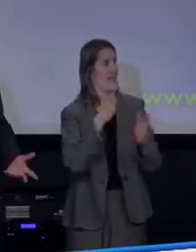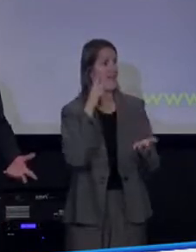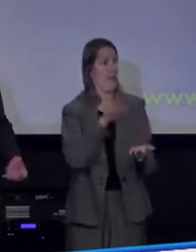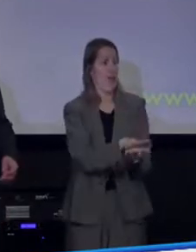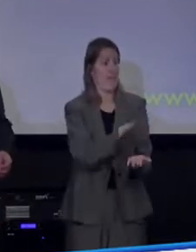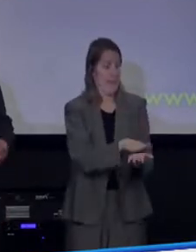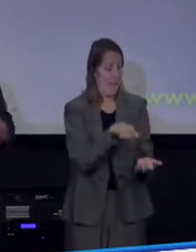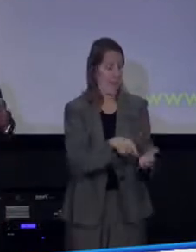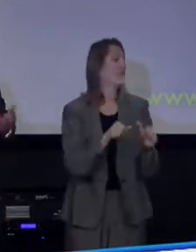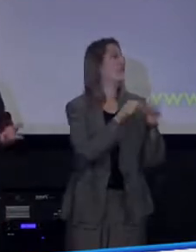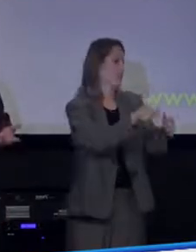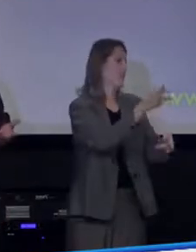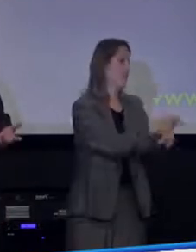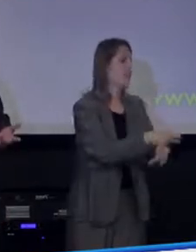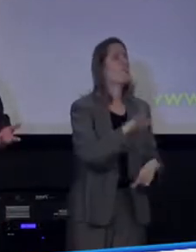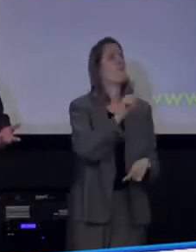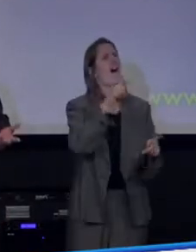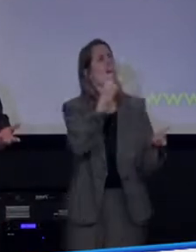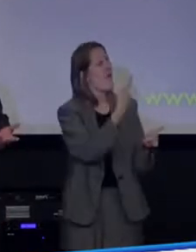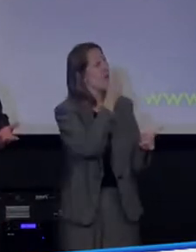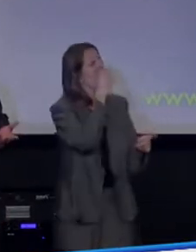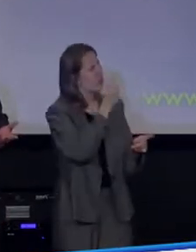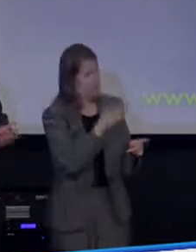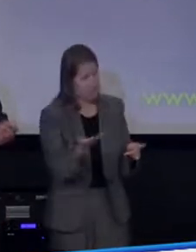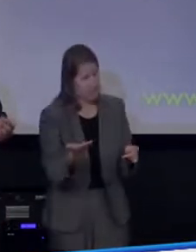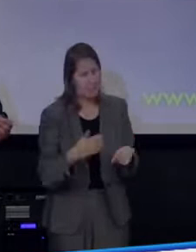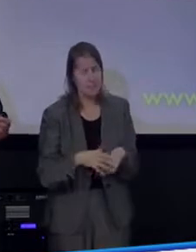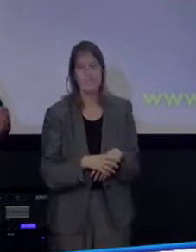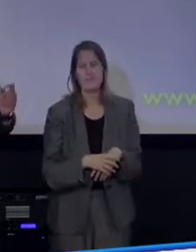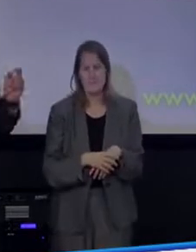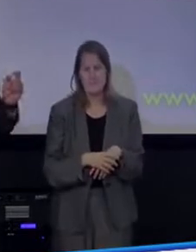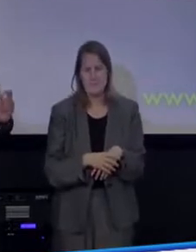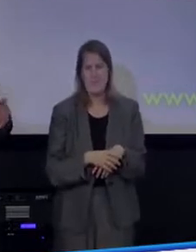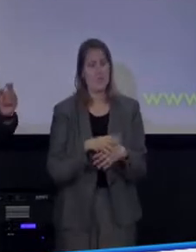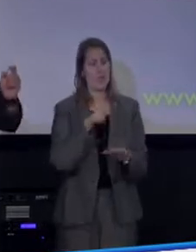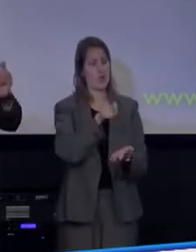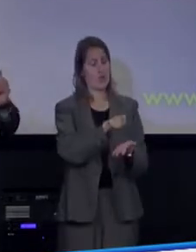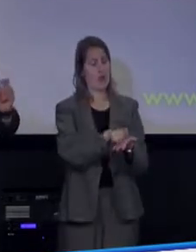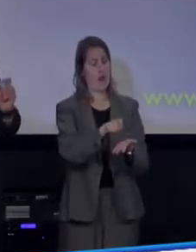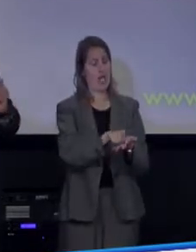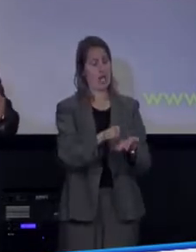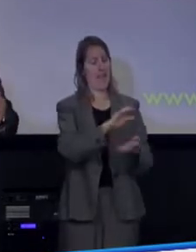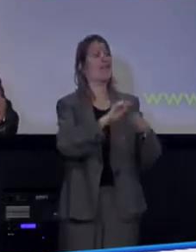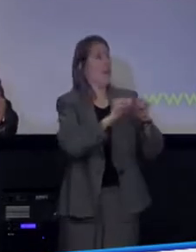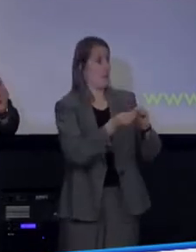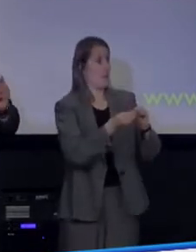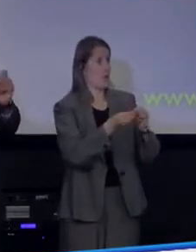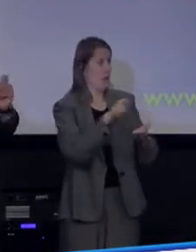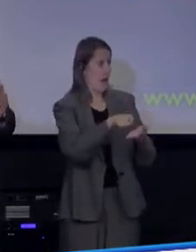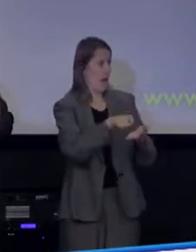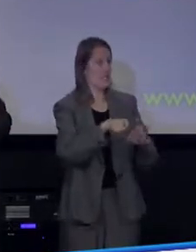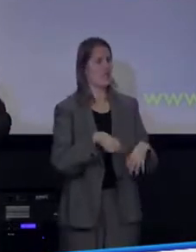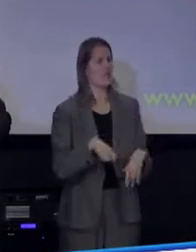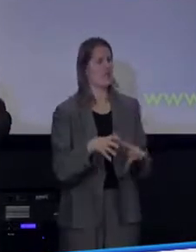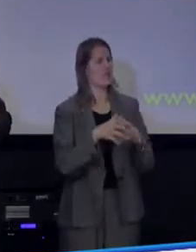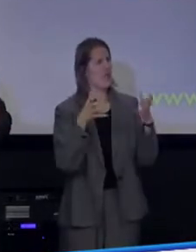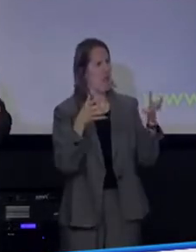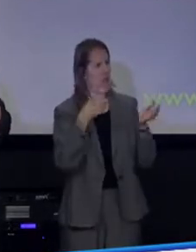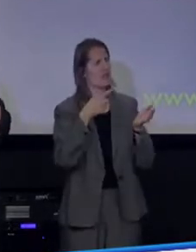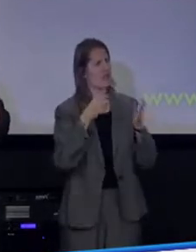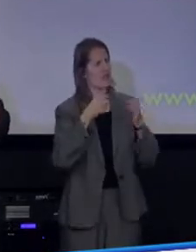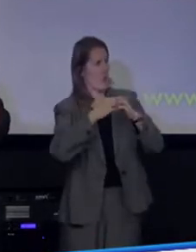paper. But you know, one of the interesting things is also writing and number symbol writing. There's been a lot more